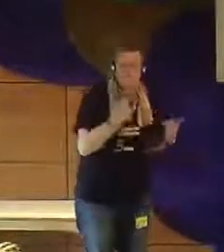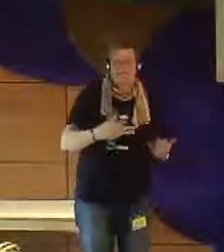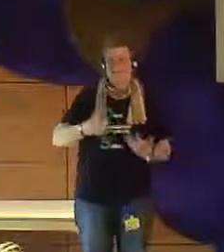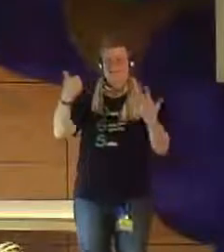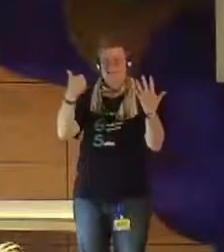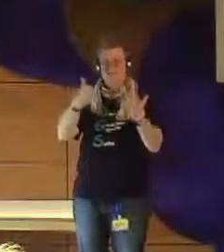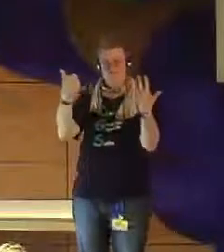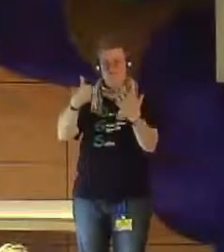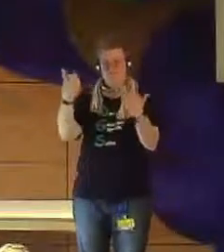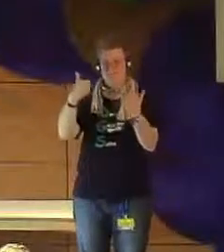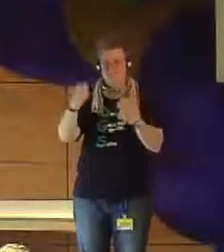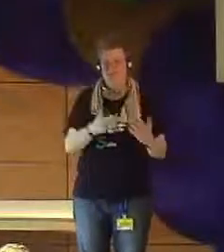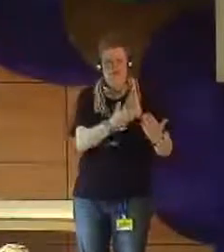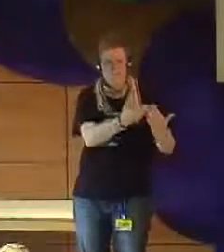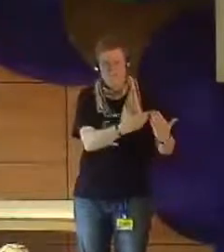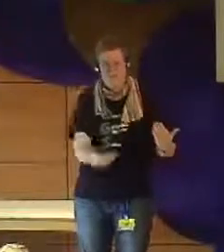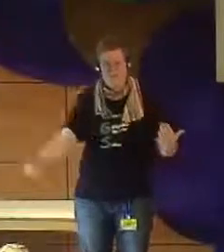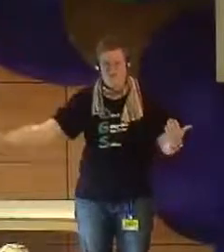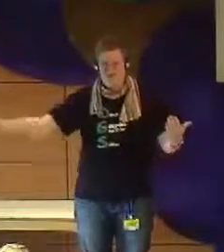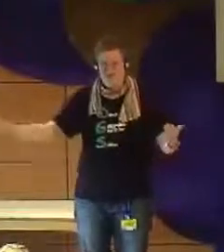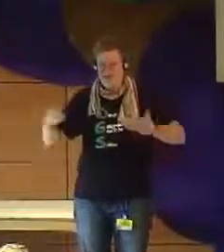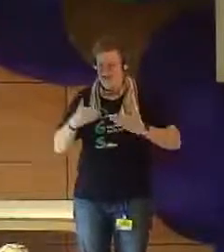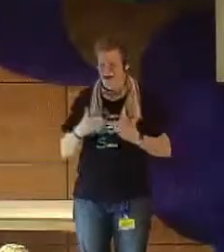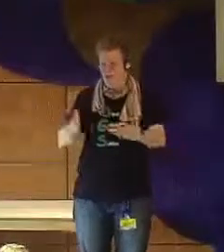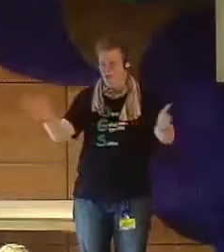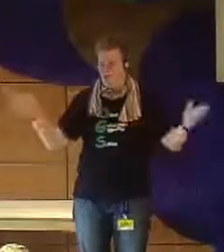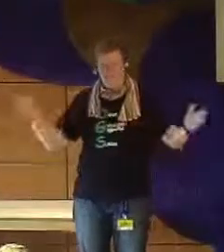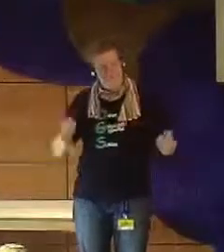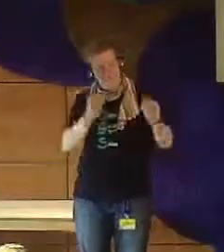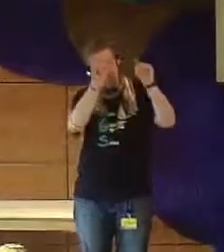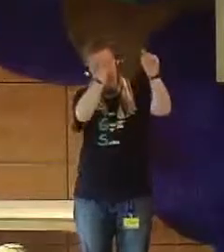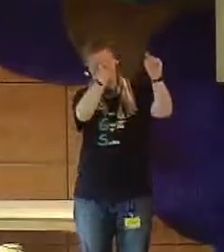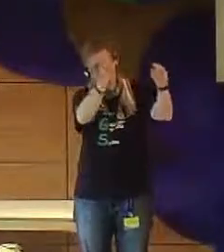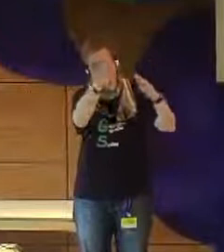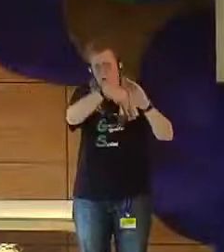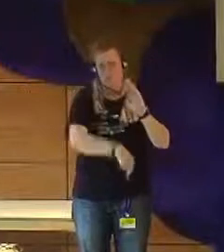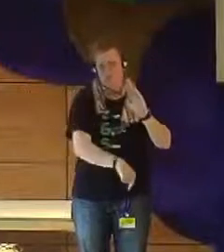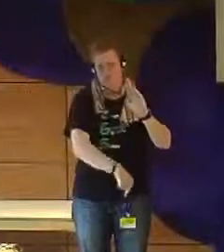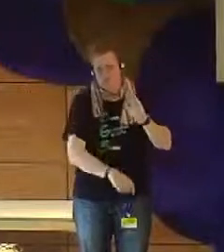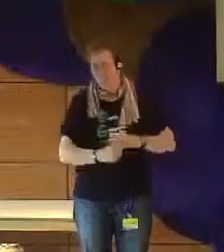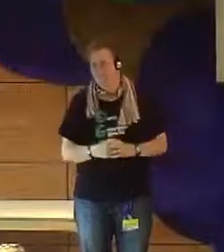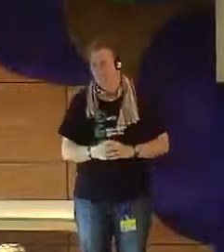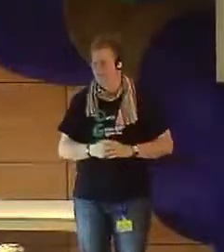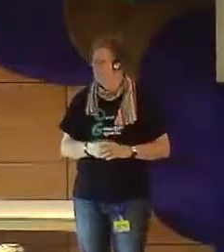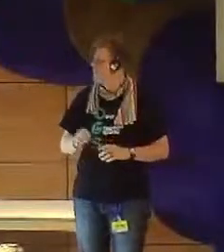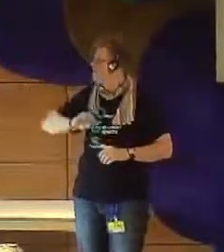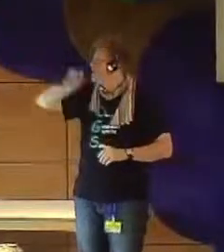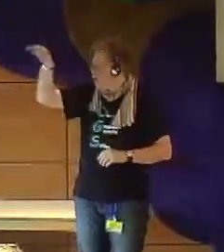much, Jeremy. At 6 p.m., we're going to start our buffet back there, like always, and also